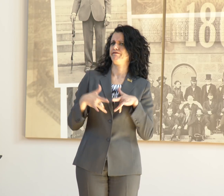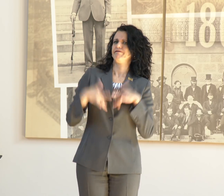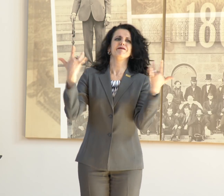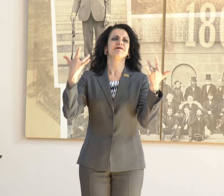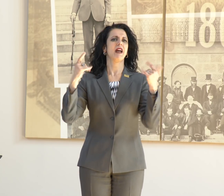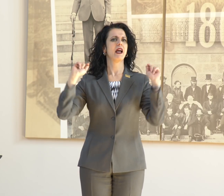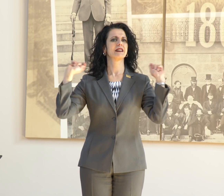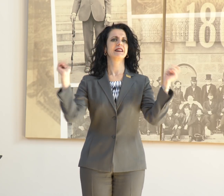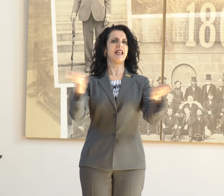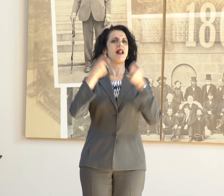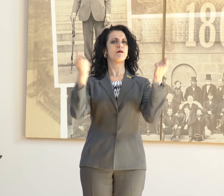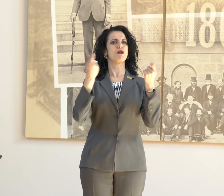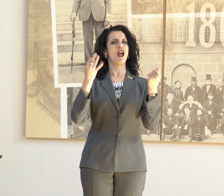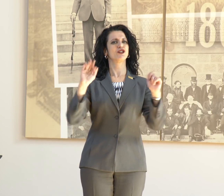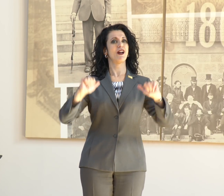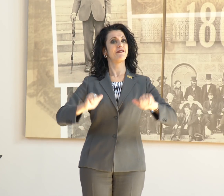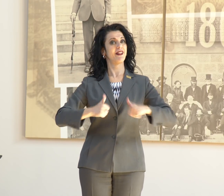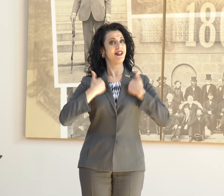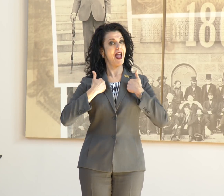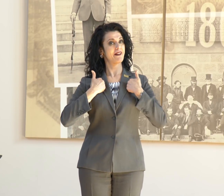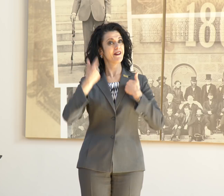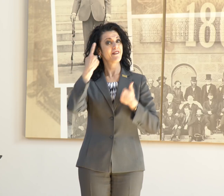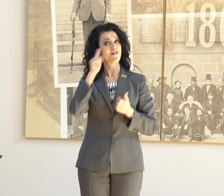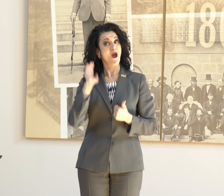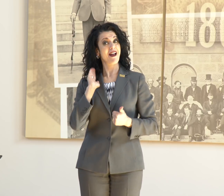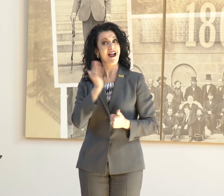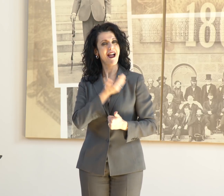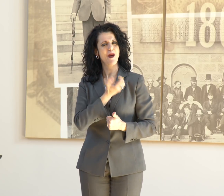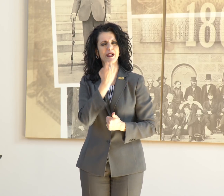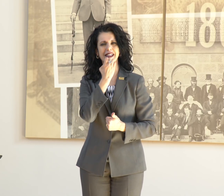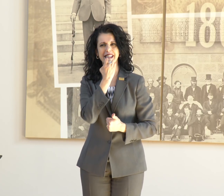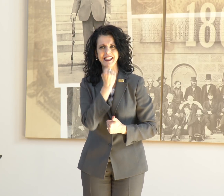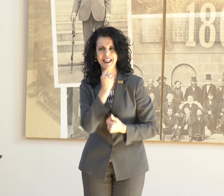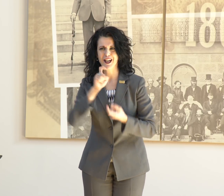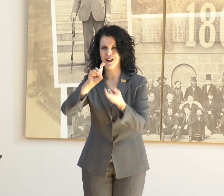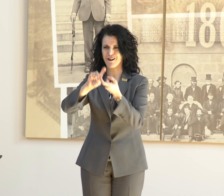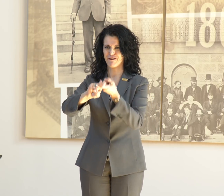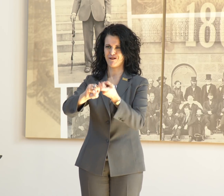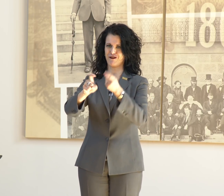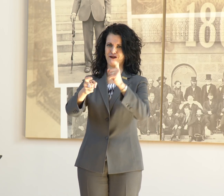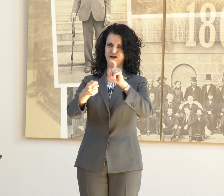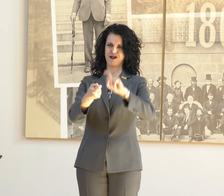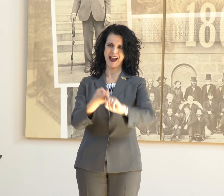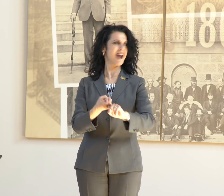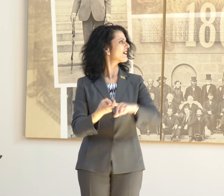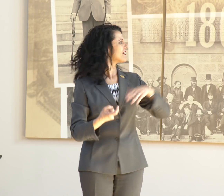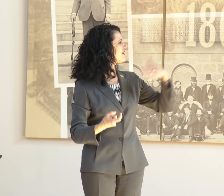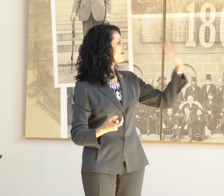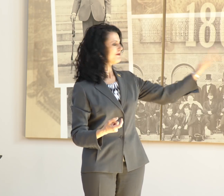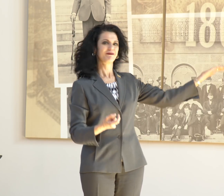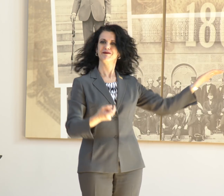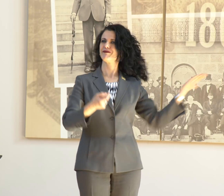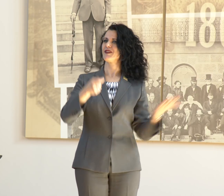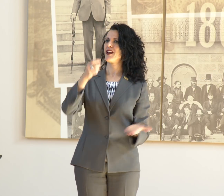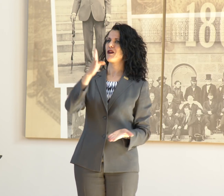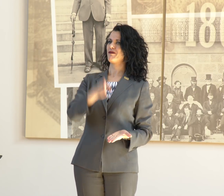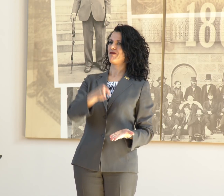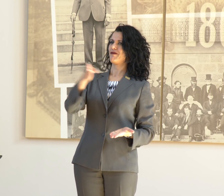this special event in celebration of the life of our dear friend, Bernard